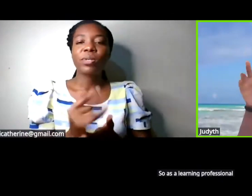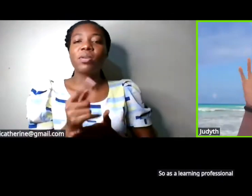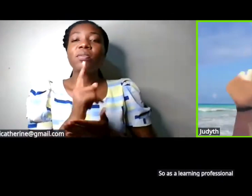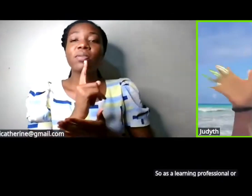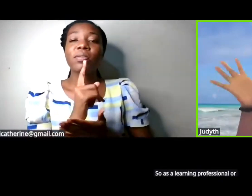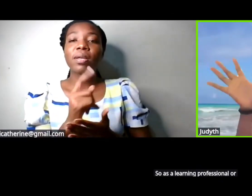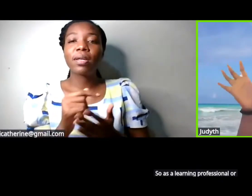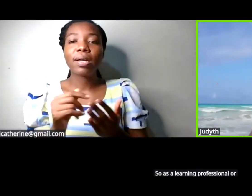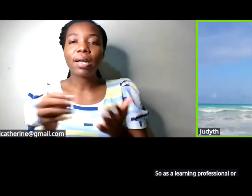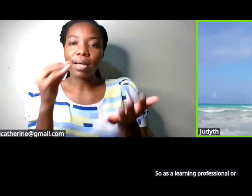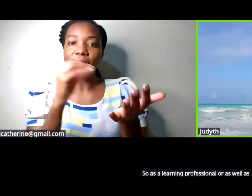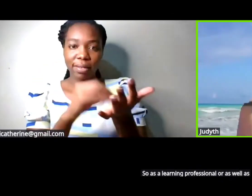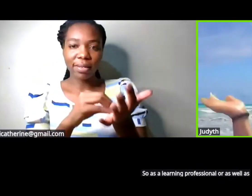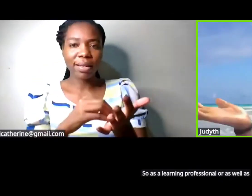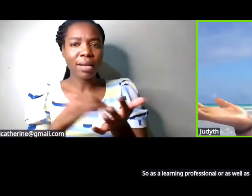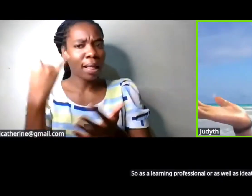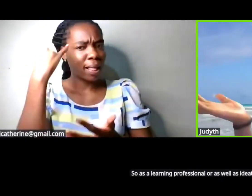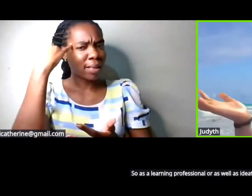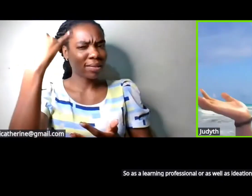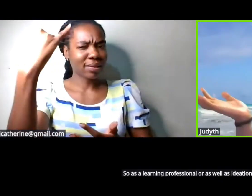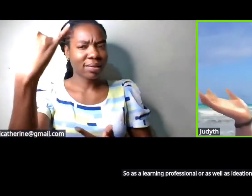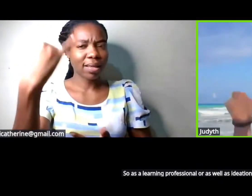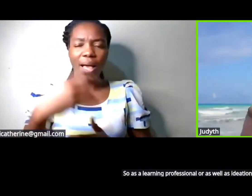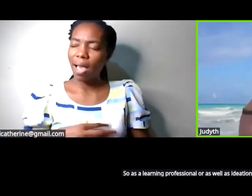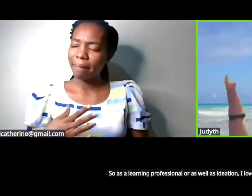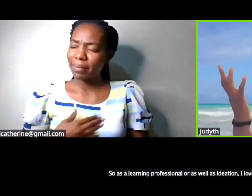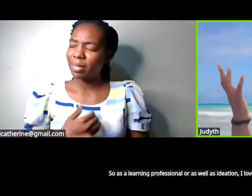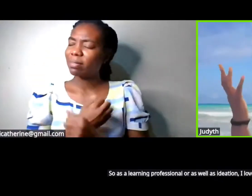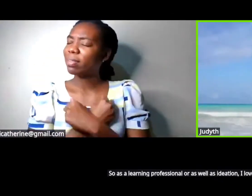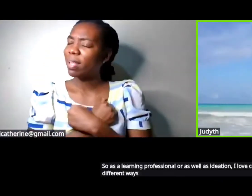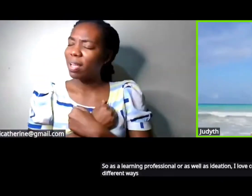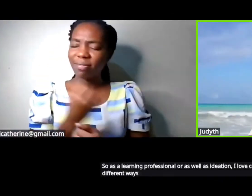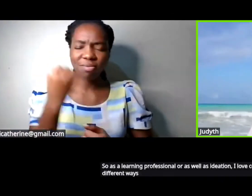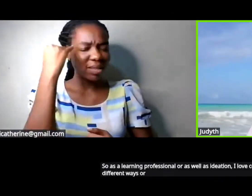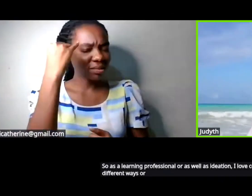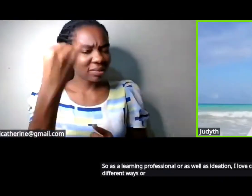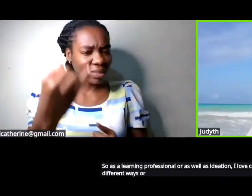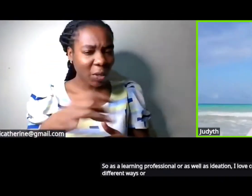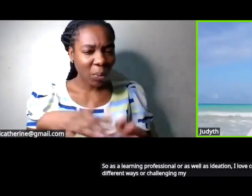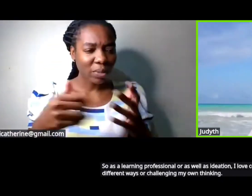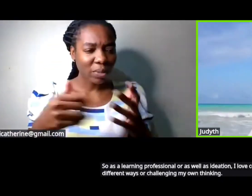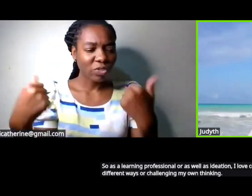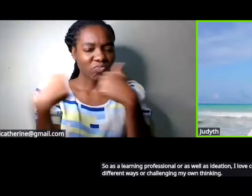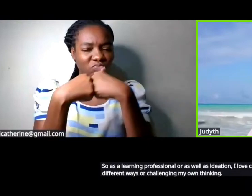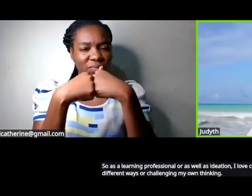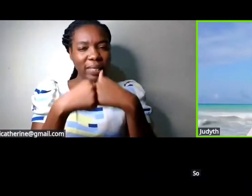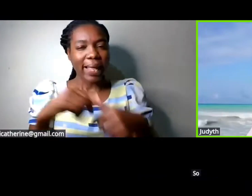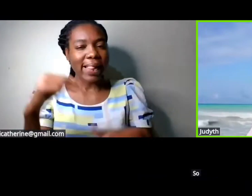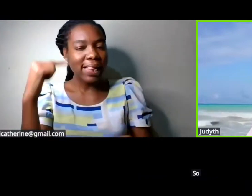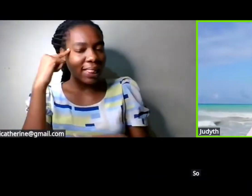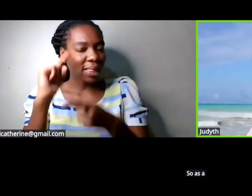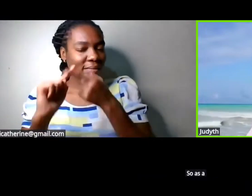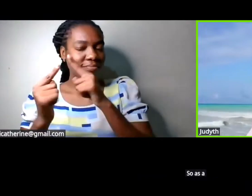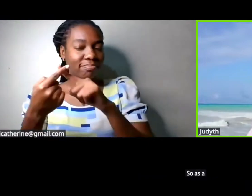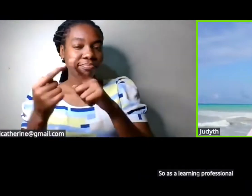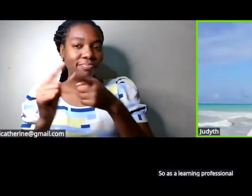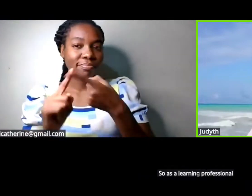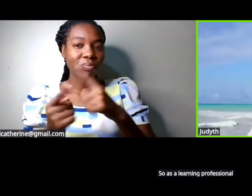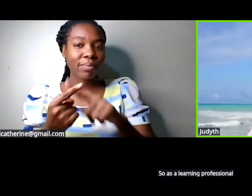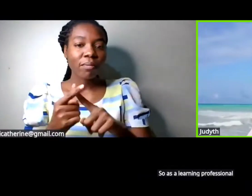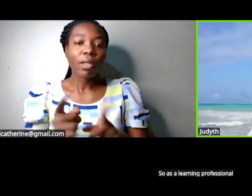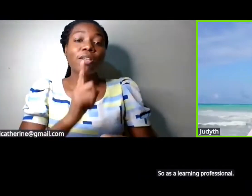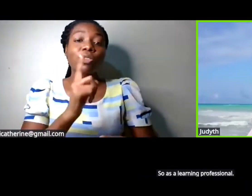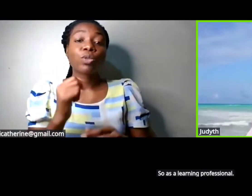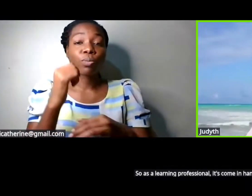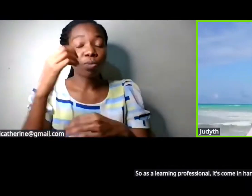as ideation, I love coming up with different ways or challenging my own thinking. So as a learning professional, it's come in